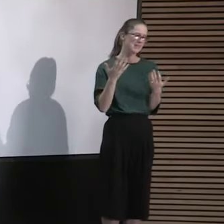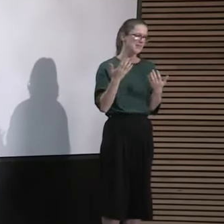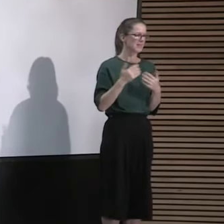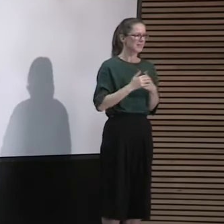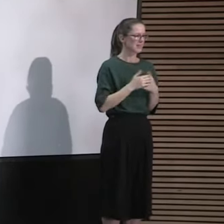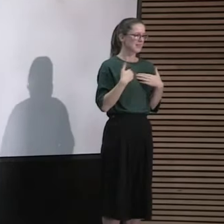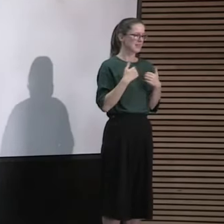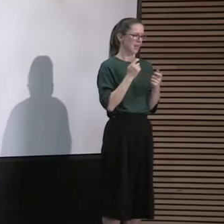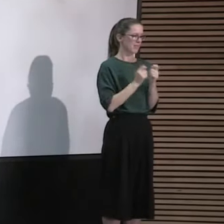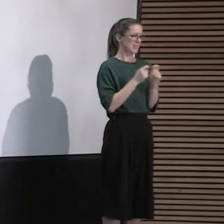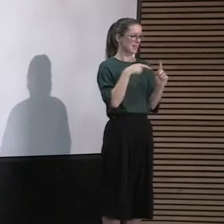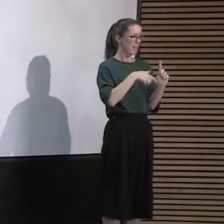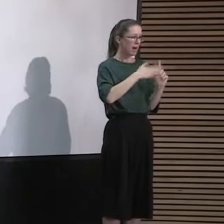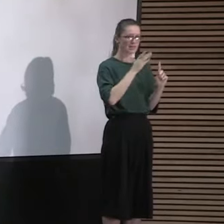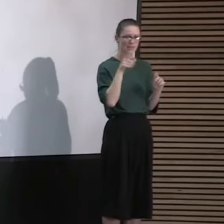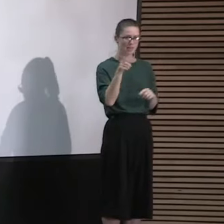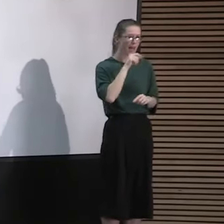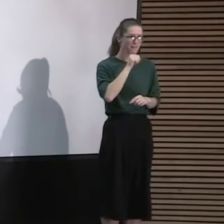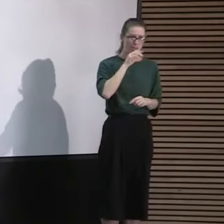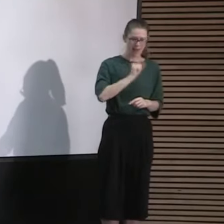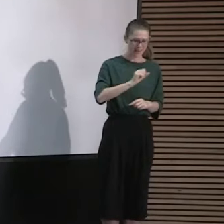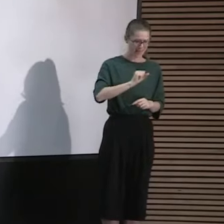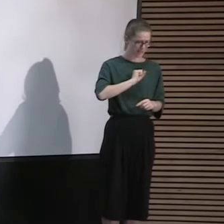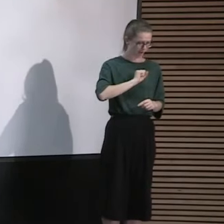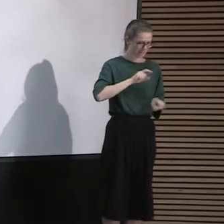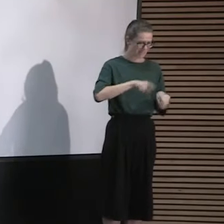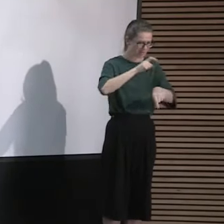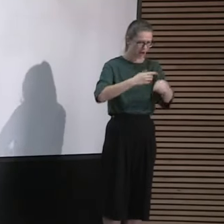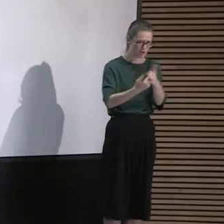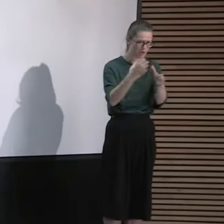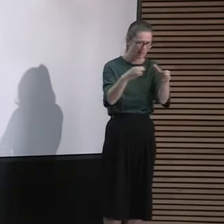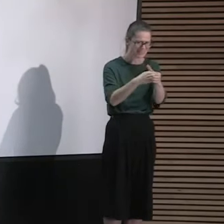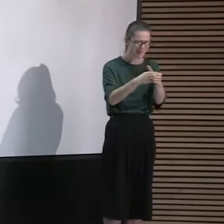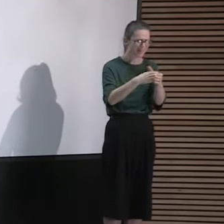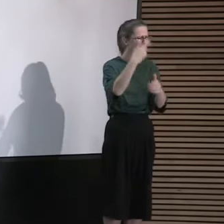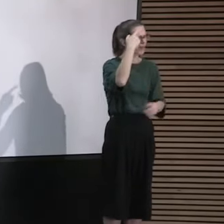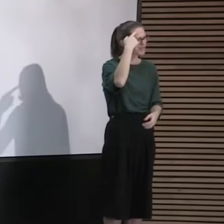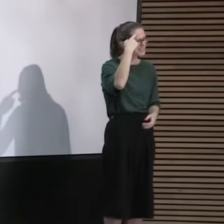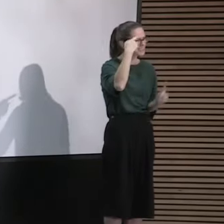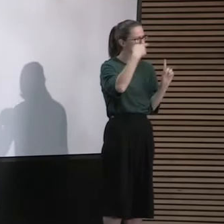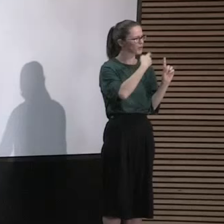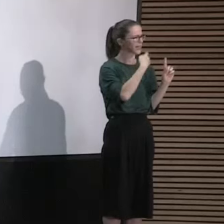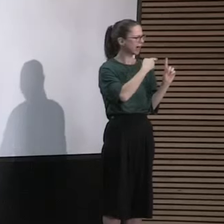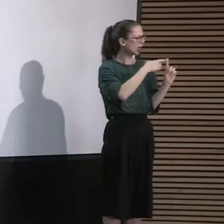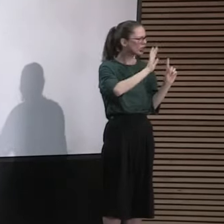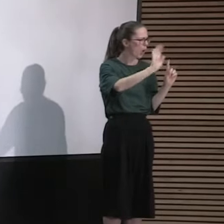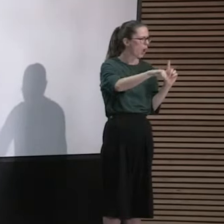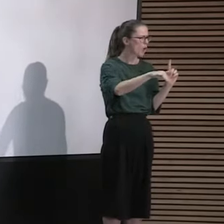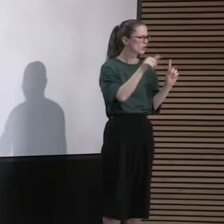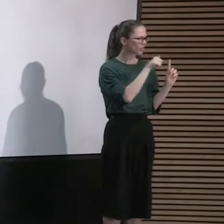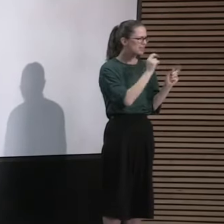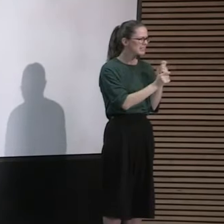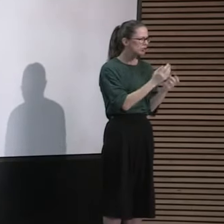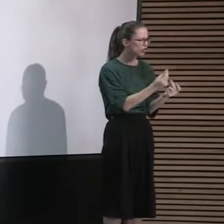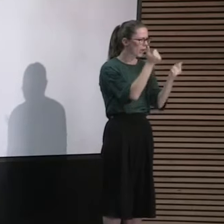his health check, The is man what has we a can cough. tell you. We have a new cluster. Surely common sense here is you should go home and you should be tested